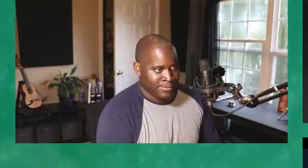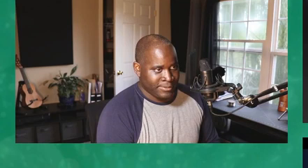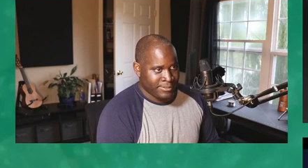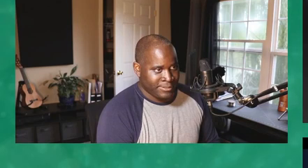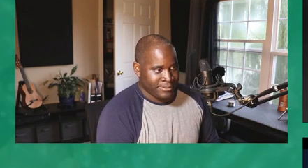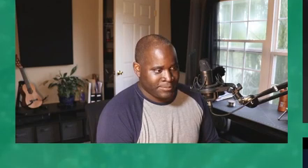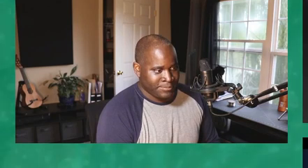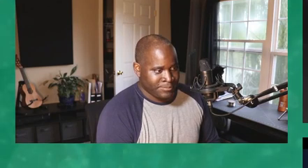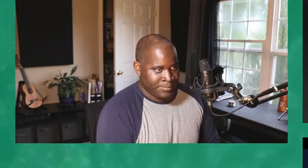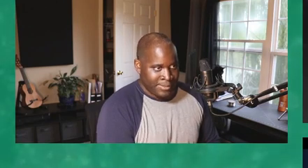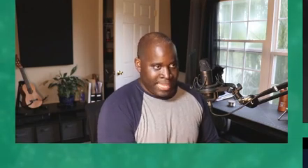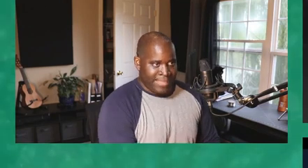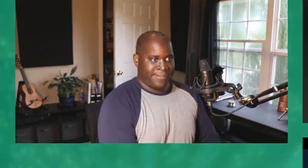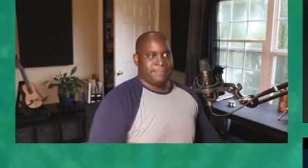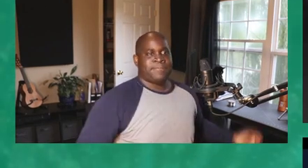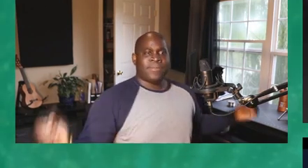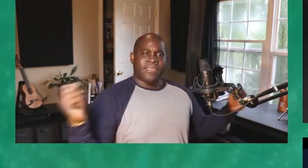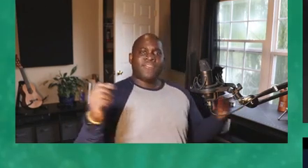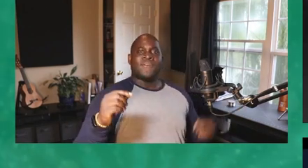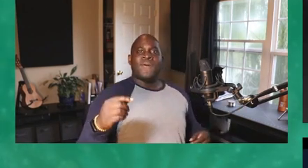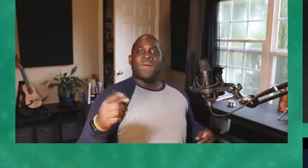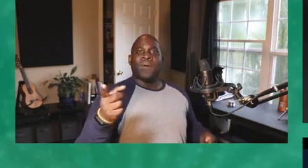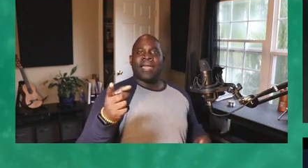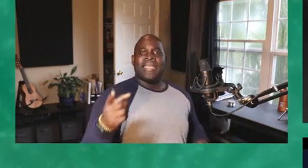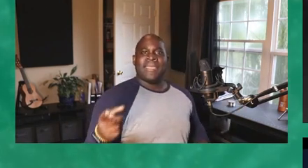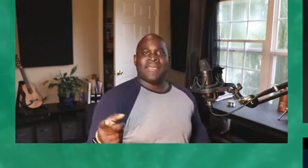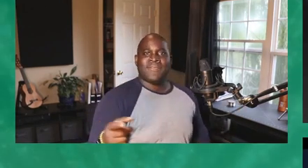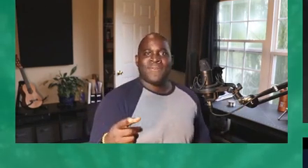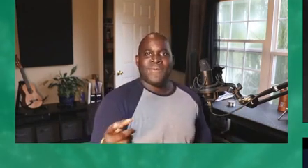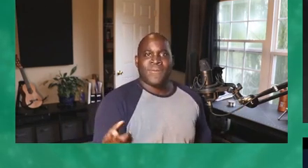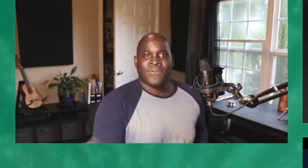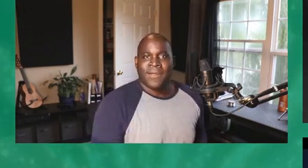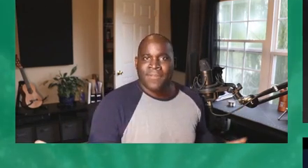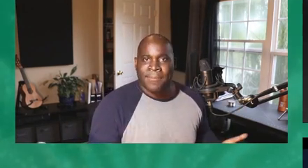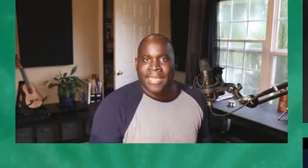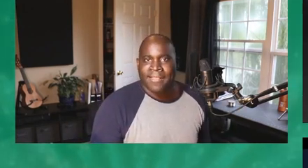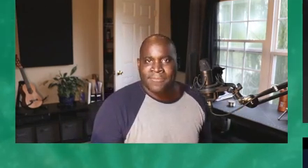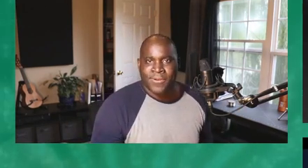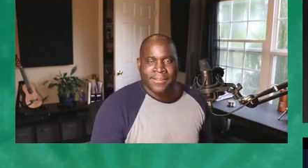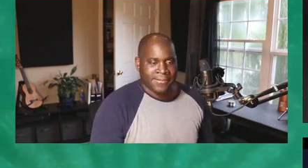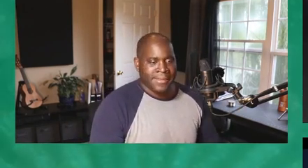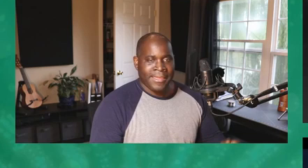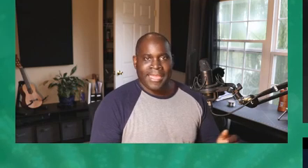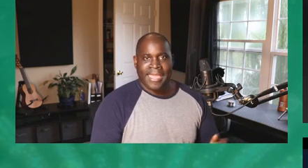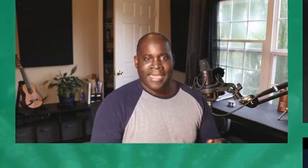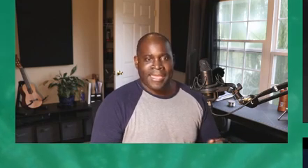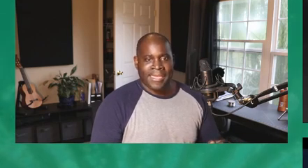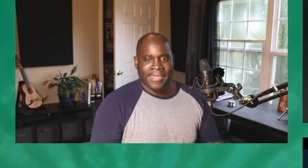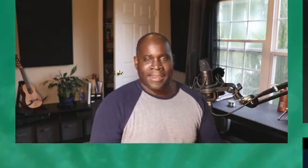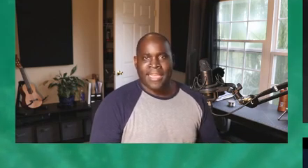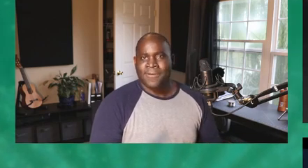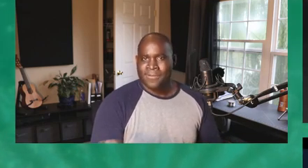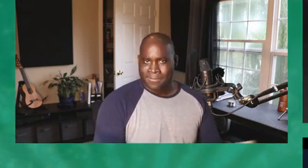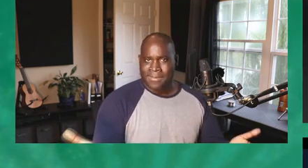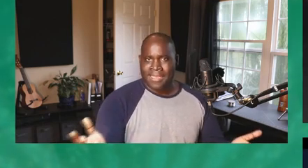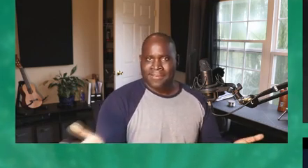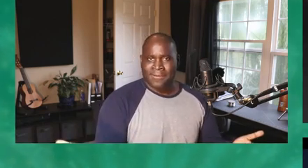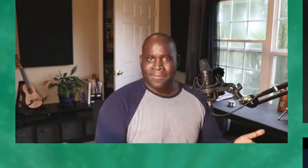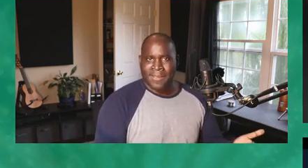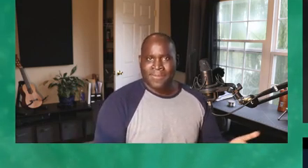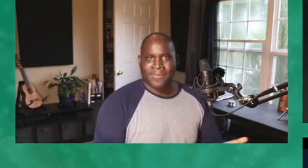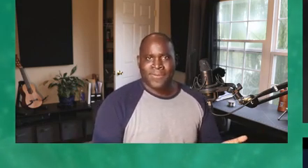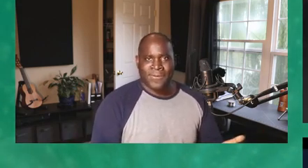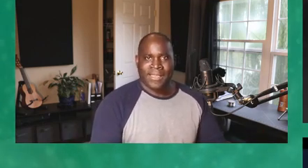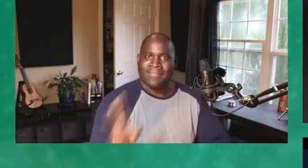You did it! Nice! So when I do... So I've taught my cat some tricks, and I use